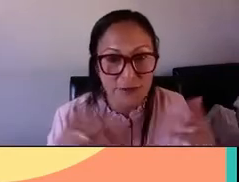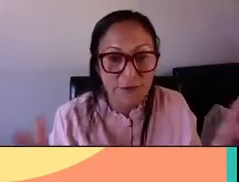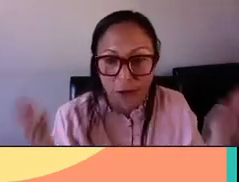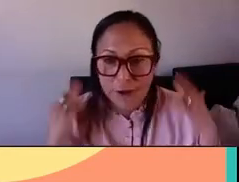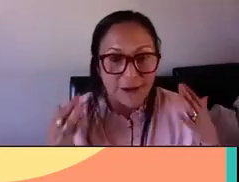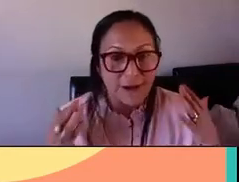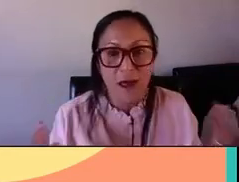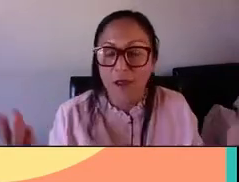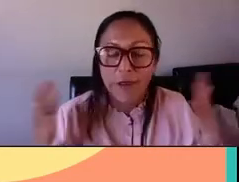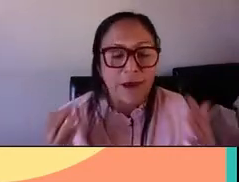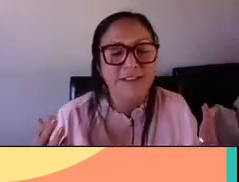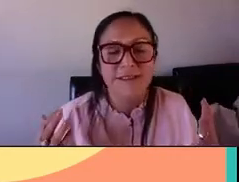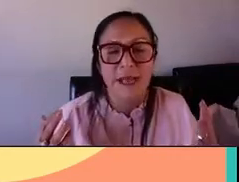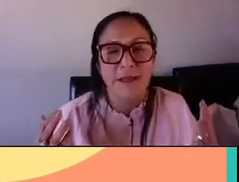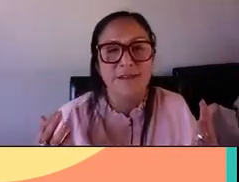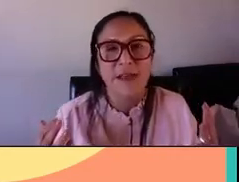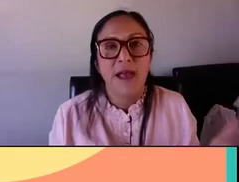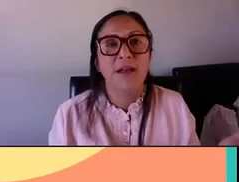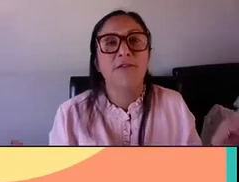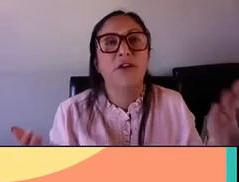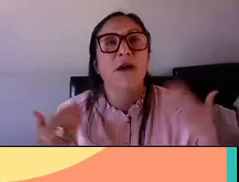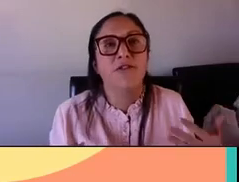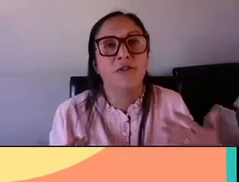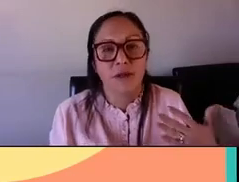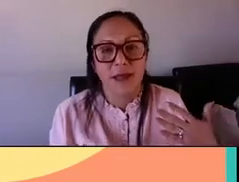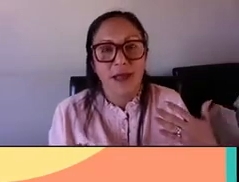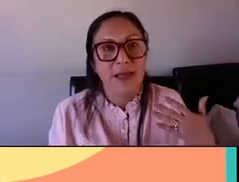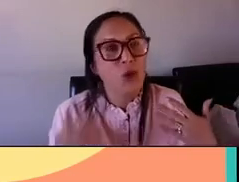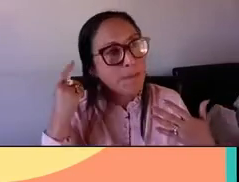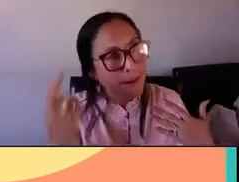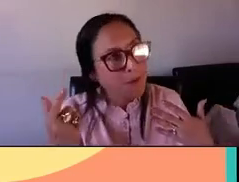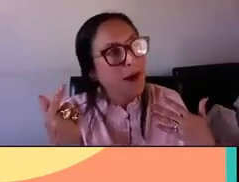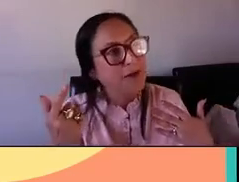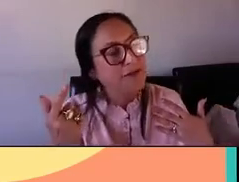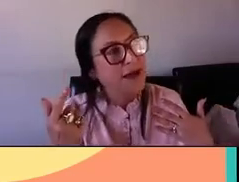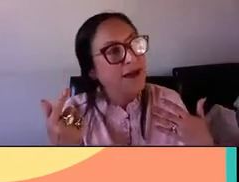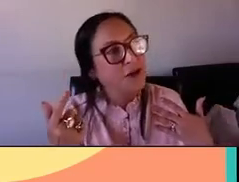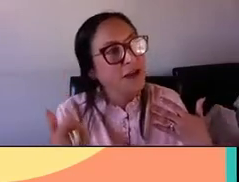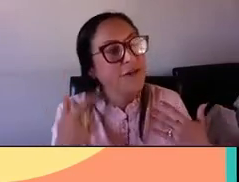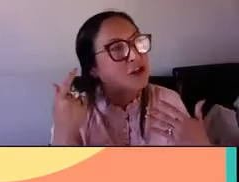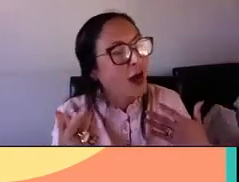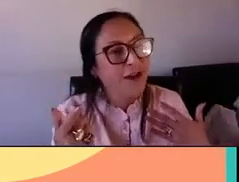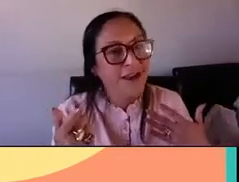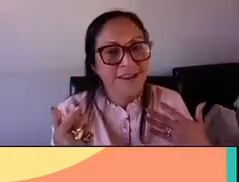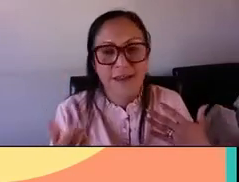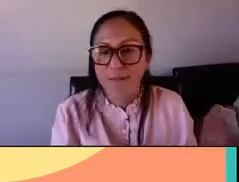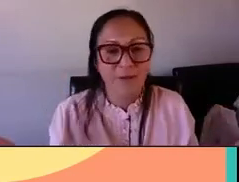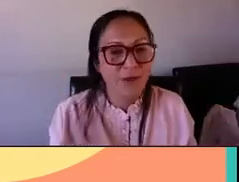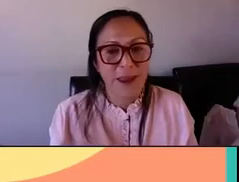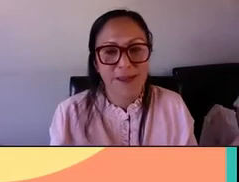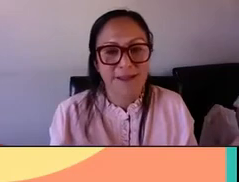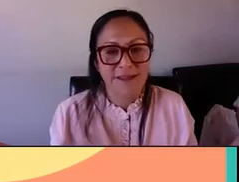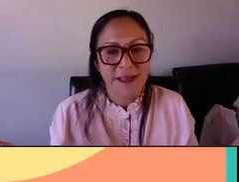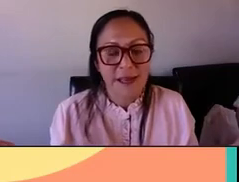until we've heard it 1,000 times and you feel comfortable, like you remember how you say it and you'll give it a shot. Same thing